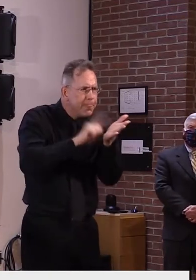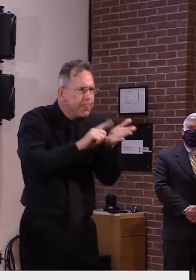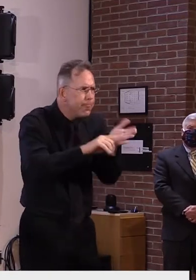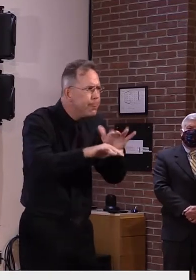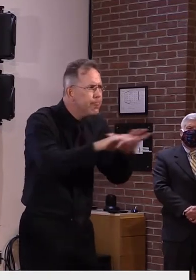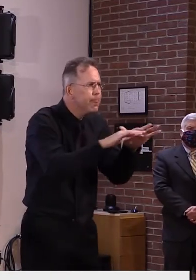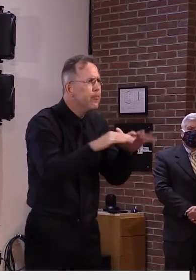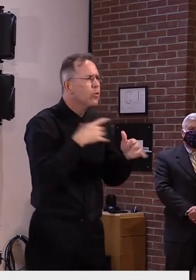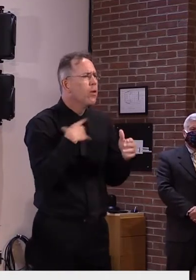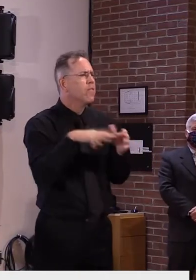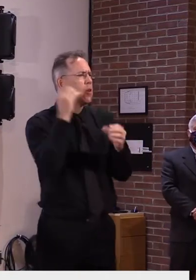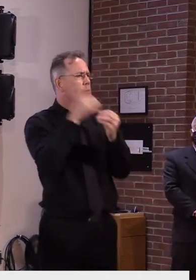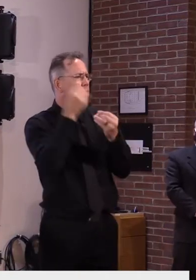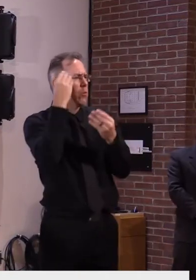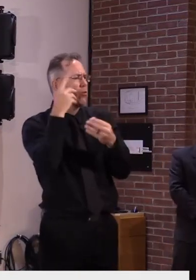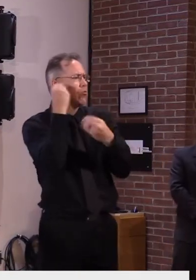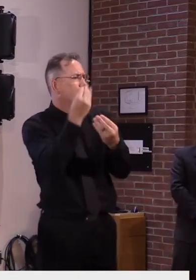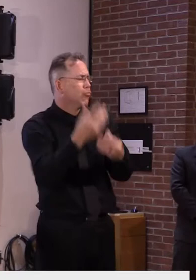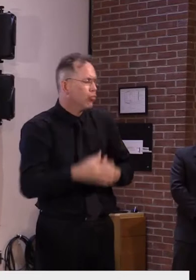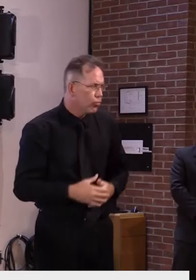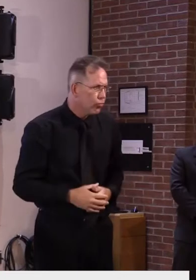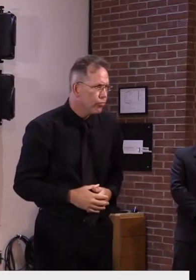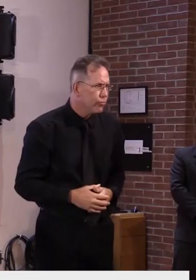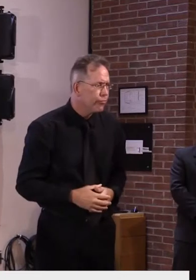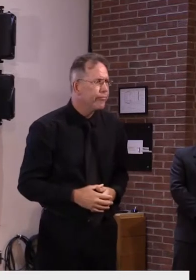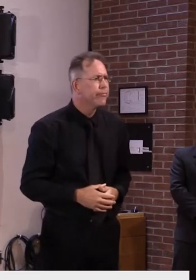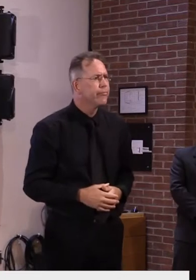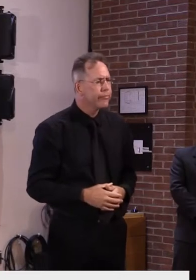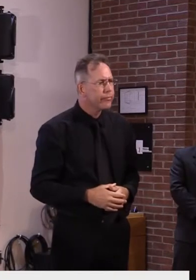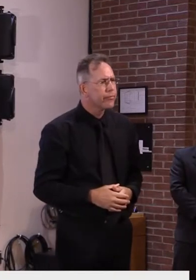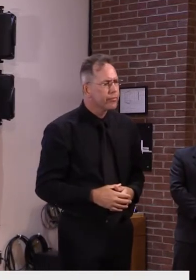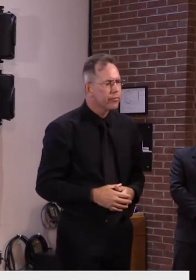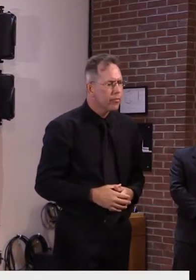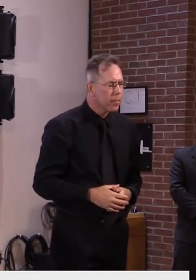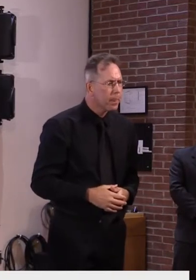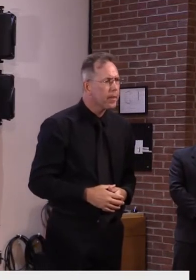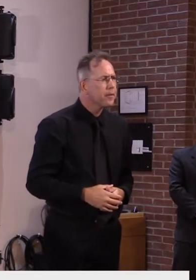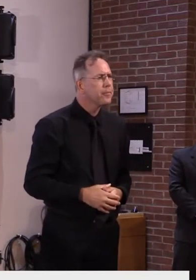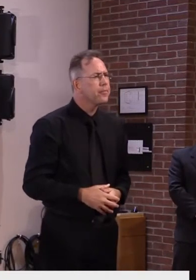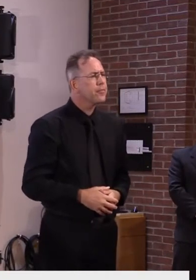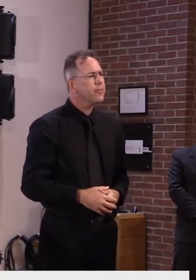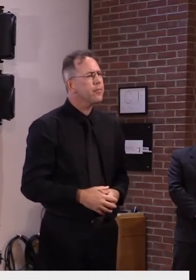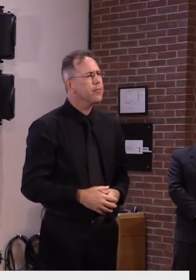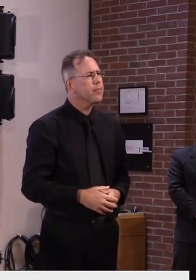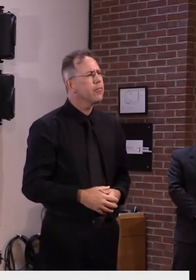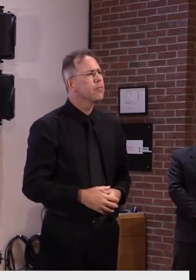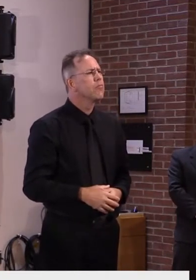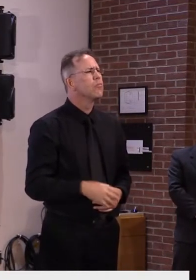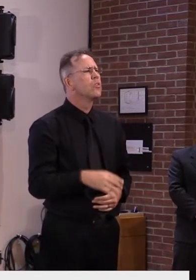today. Many of them not being Vermont residents.